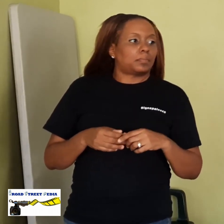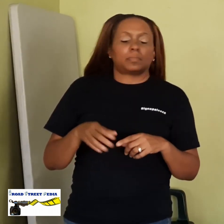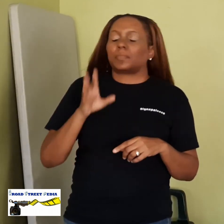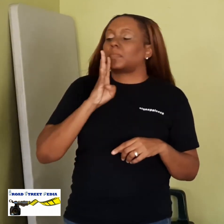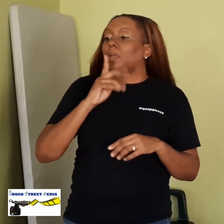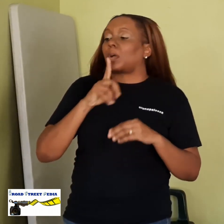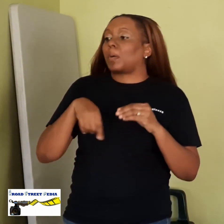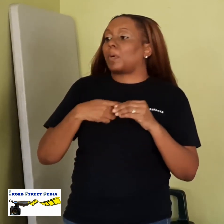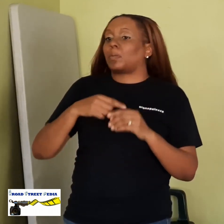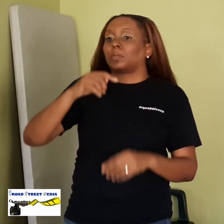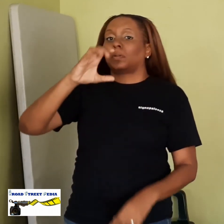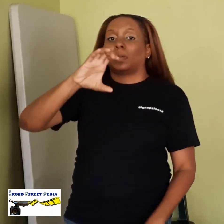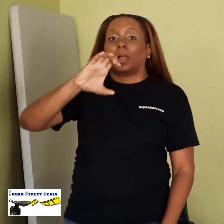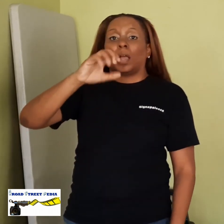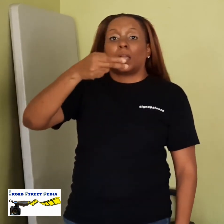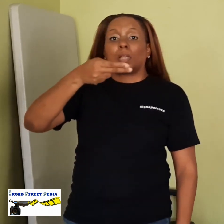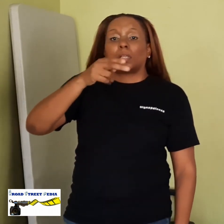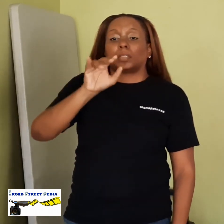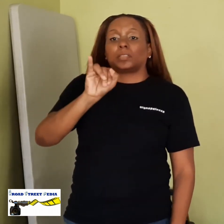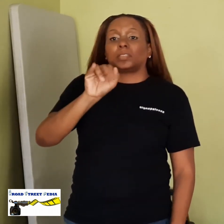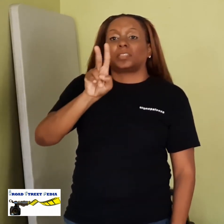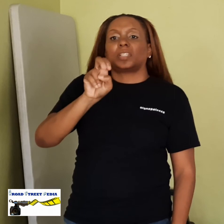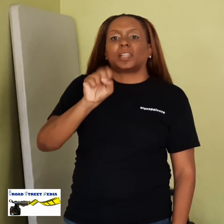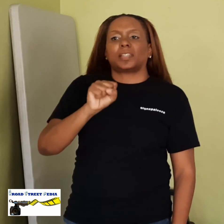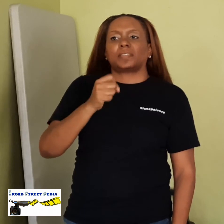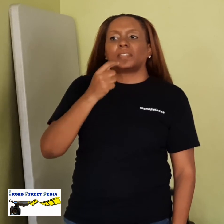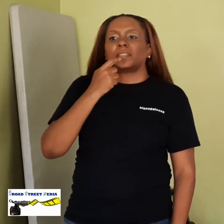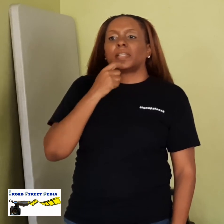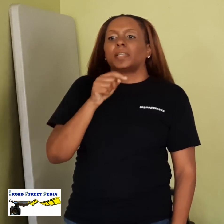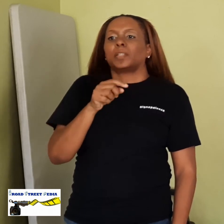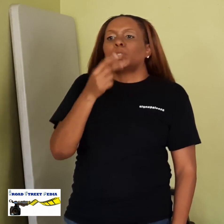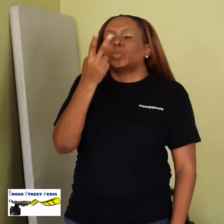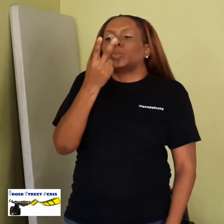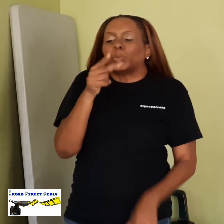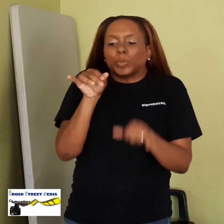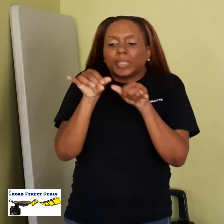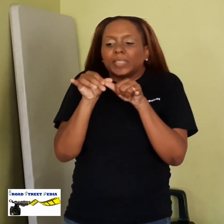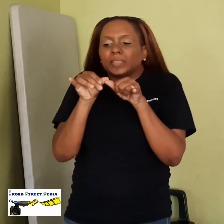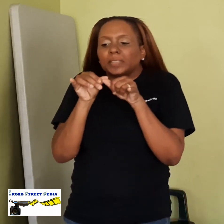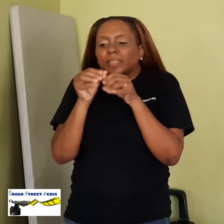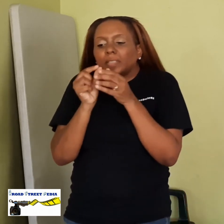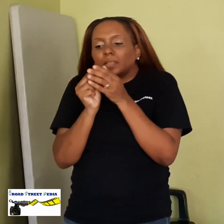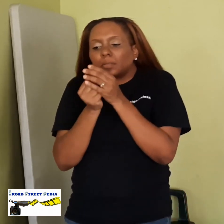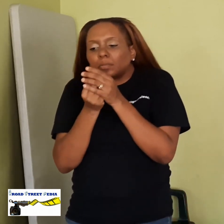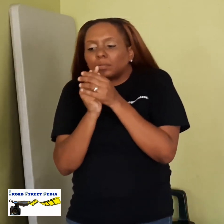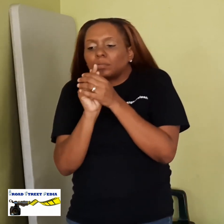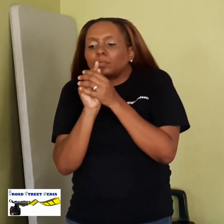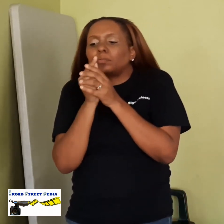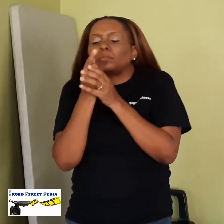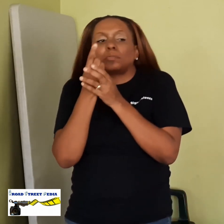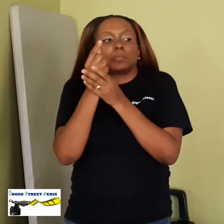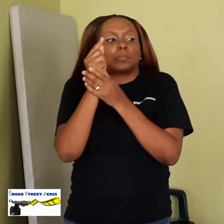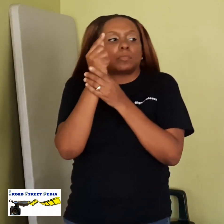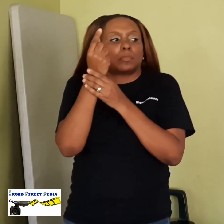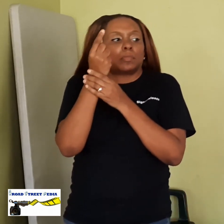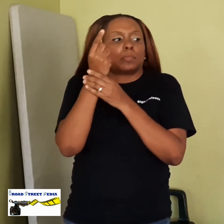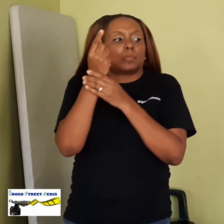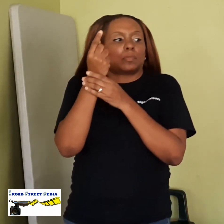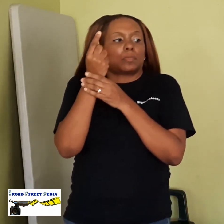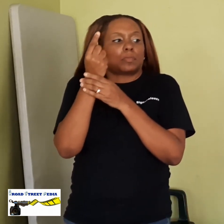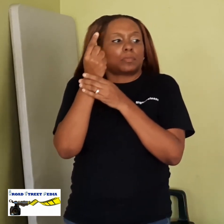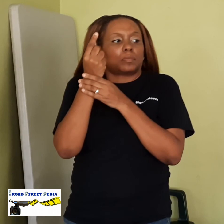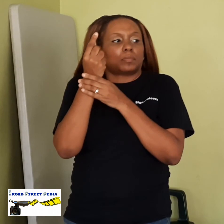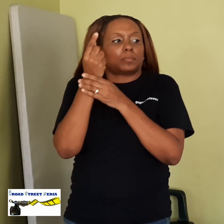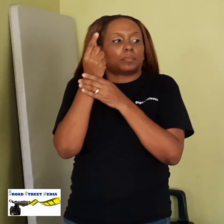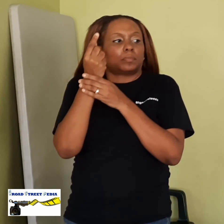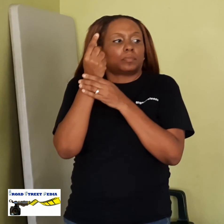chives, how you can harvest chives about 2 inches above the soil. How long you could go through that cycle before you have to